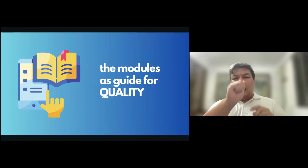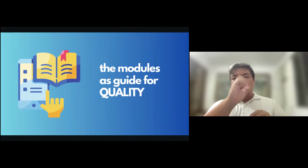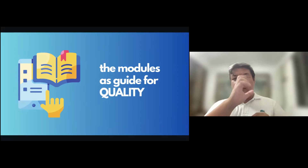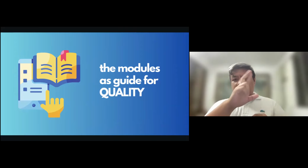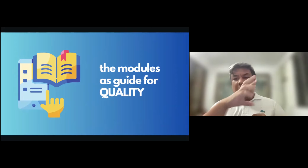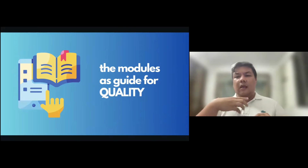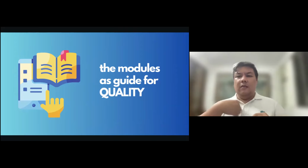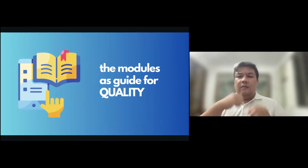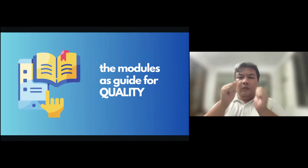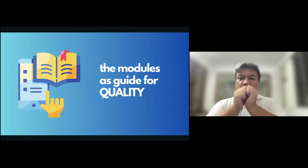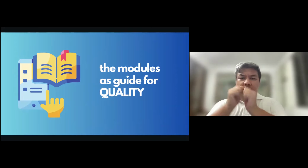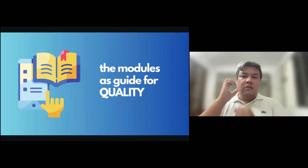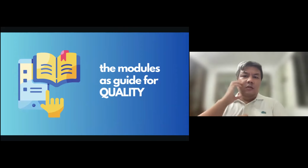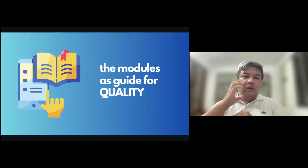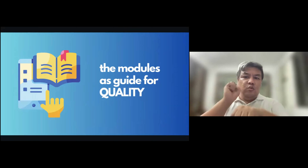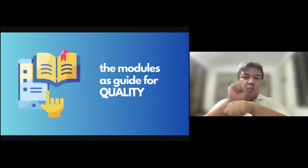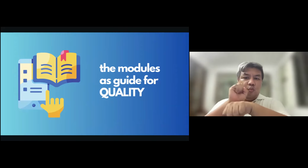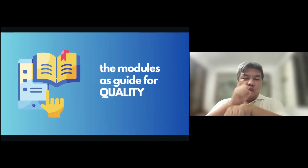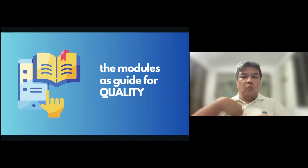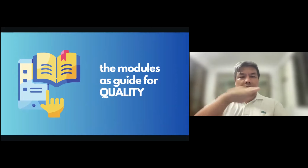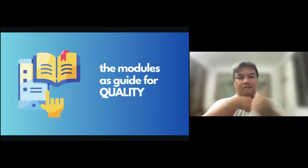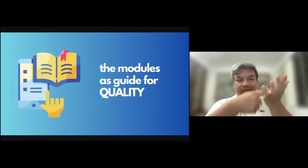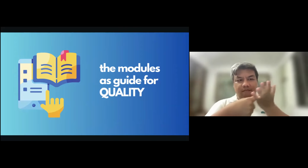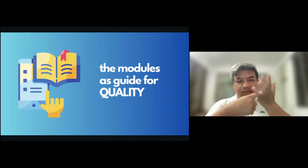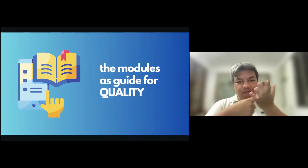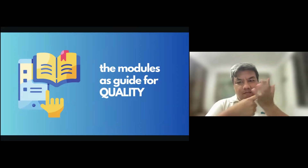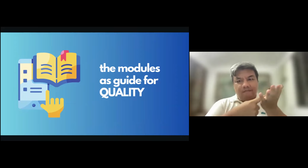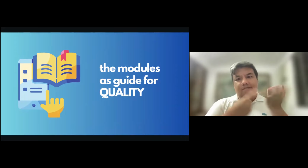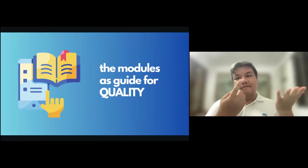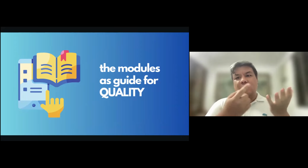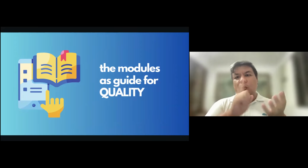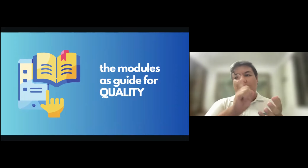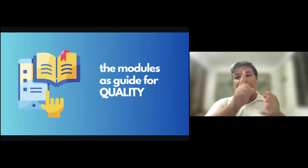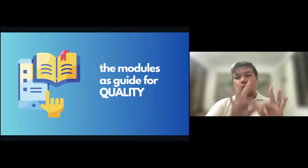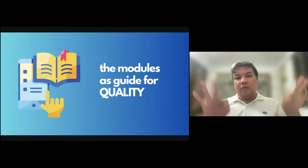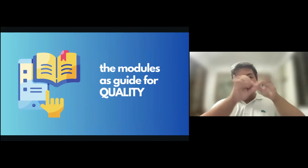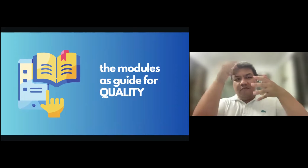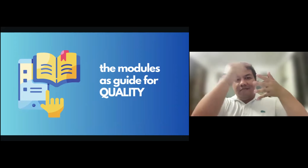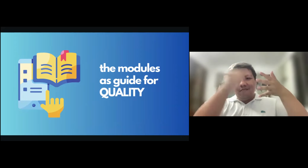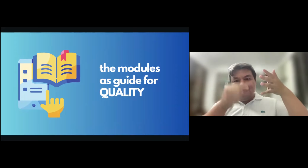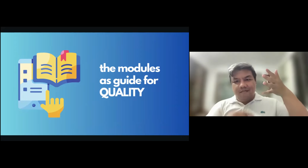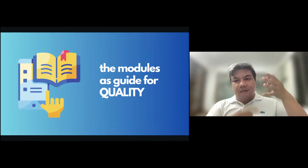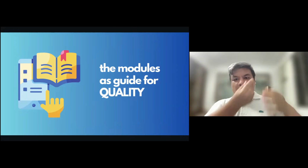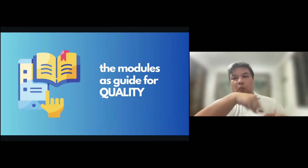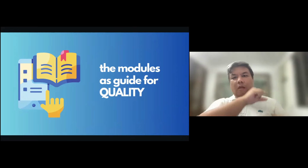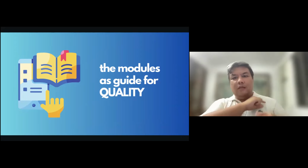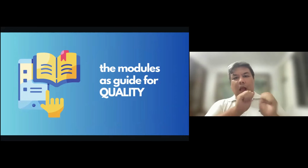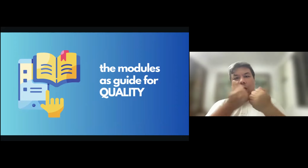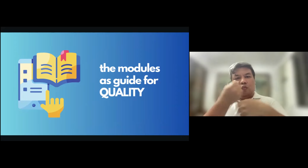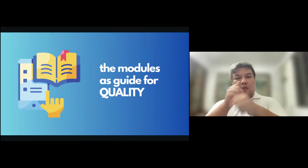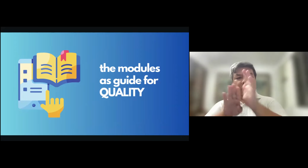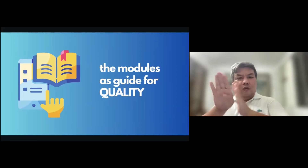quality storybooks. And the ACR and Chris, we all work together, and we were discussing the importance